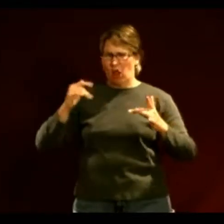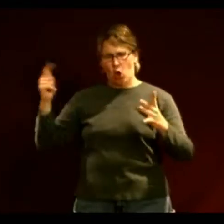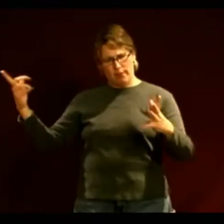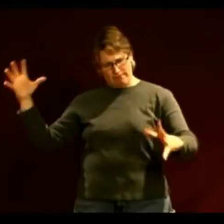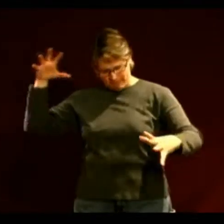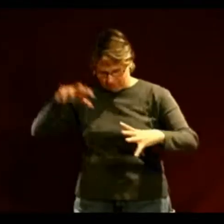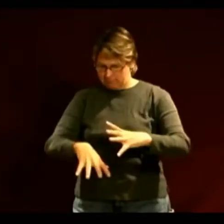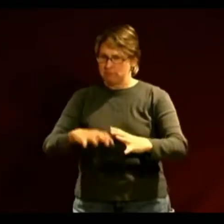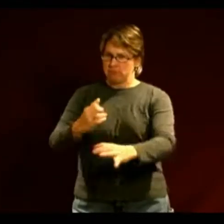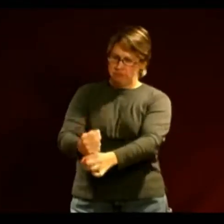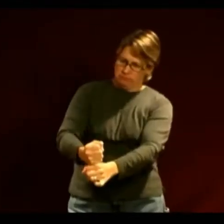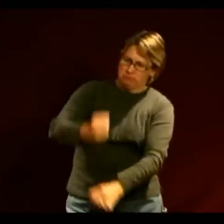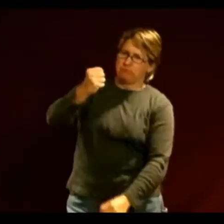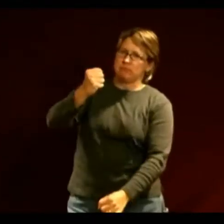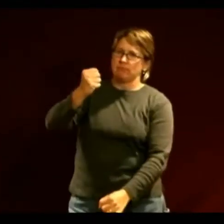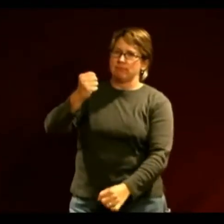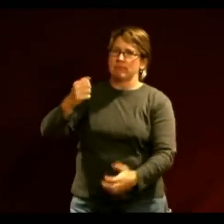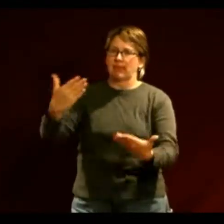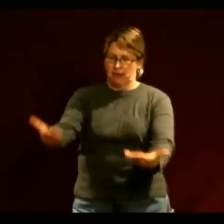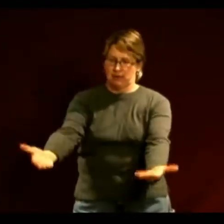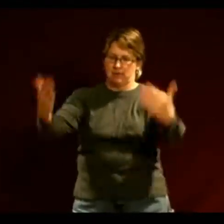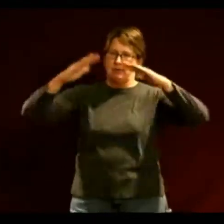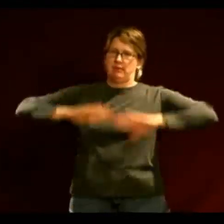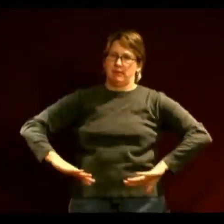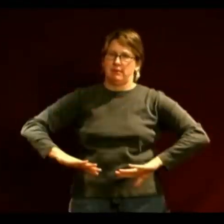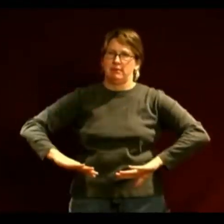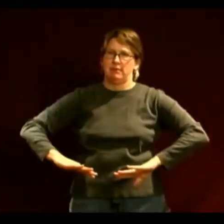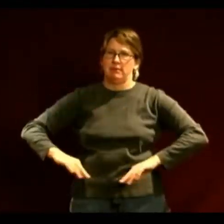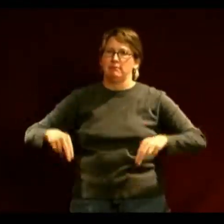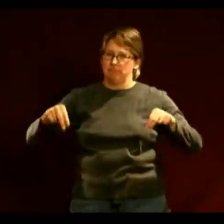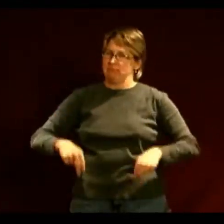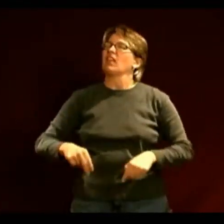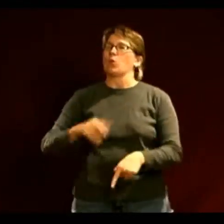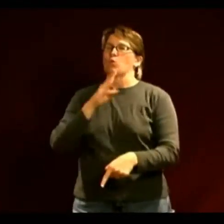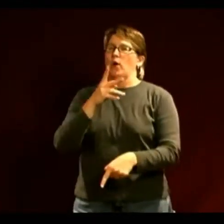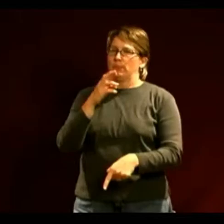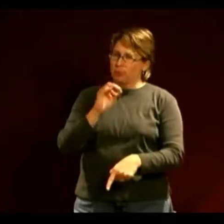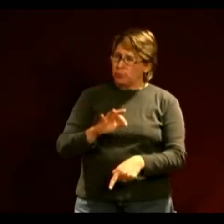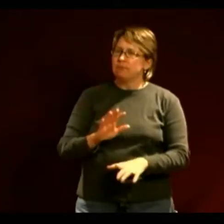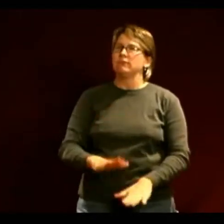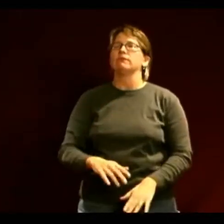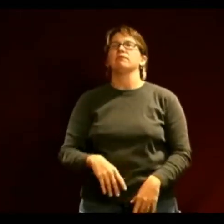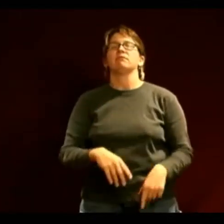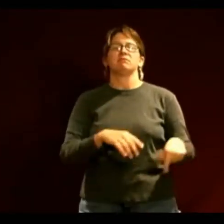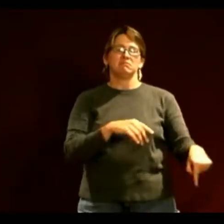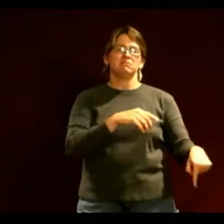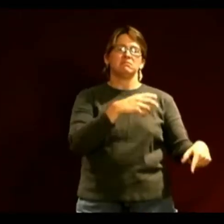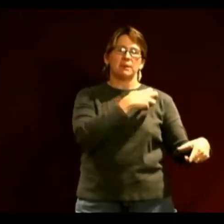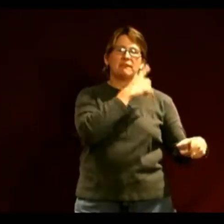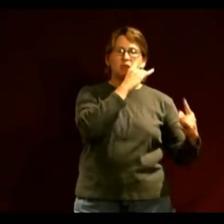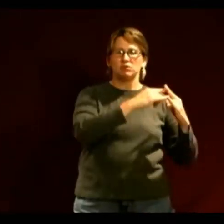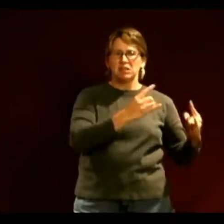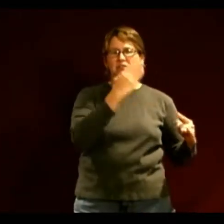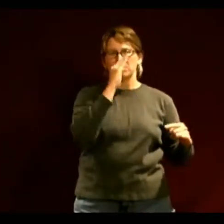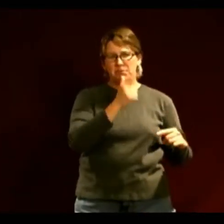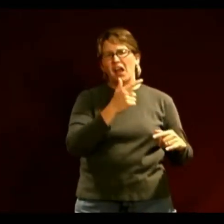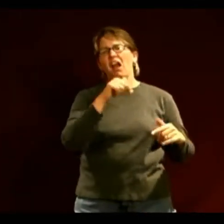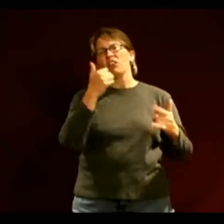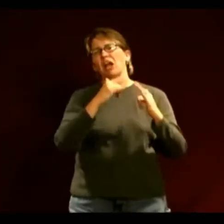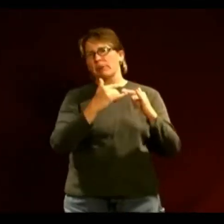times they're too heavy. And I have a flip-flop or sandals called Tevas that I really like, and I like to use them to walk around the campsite.